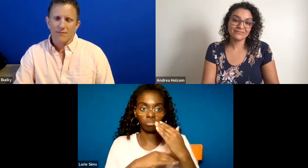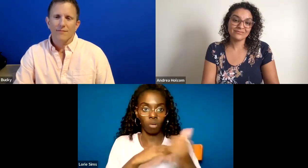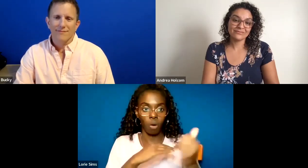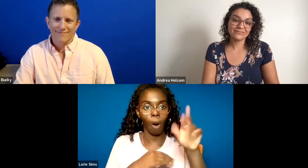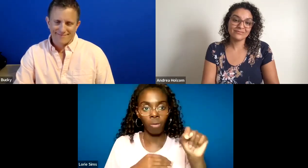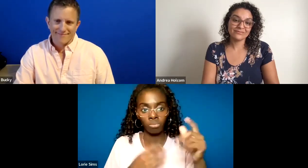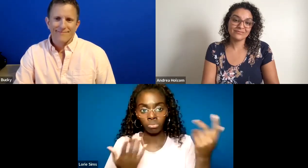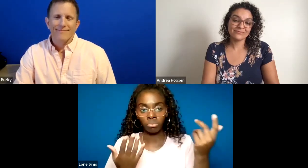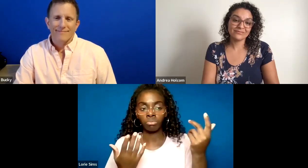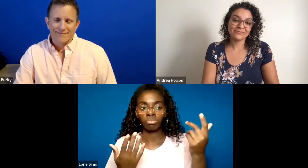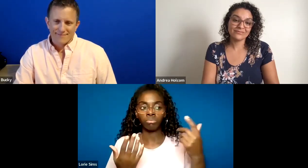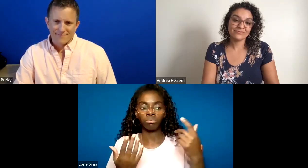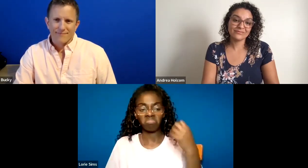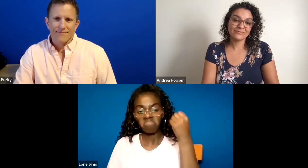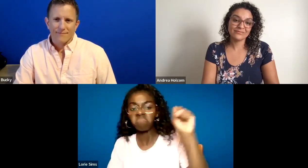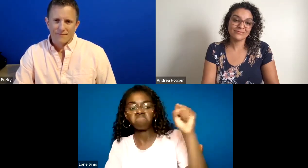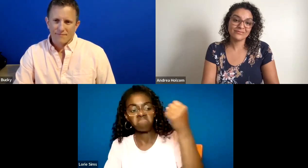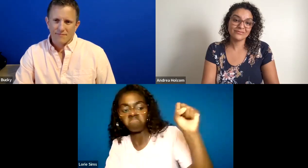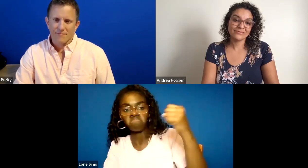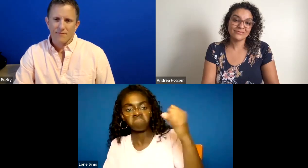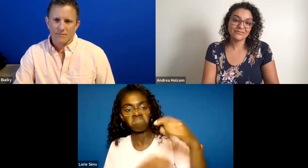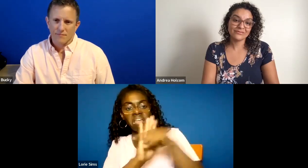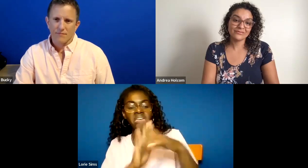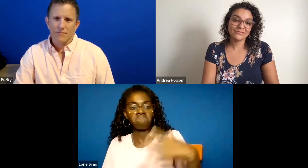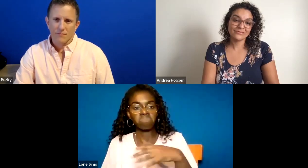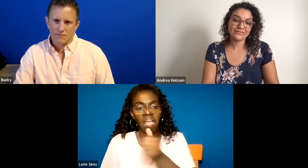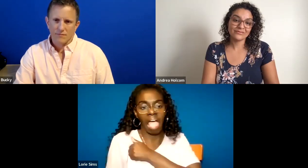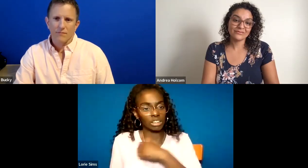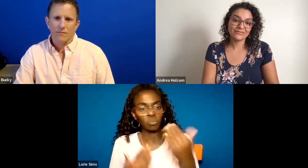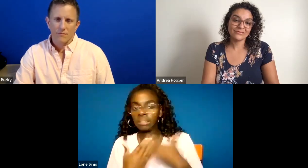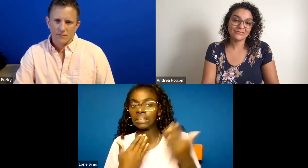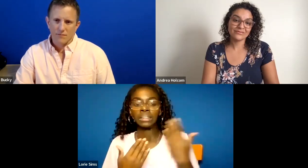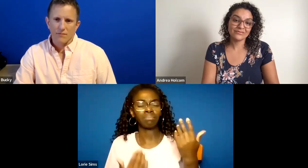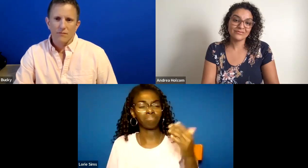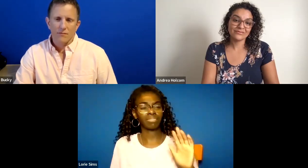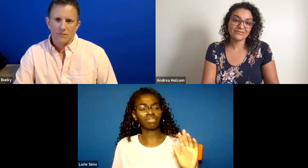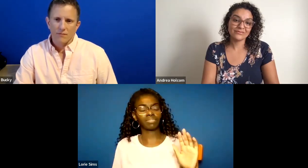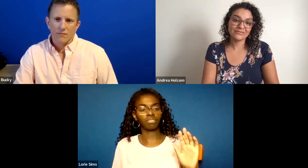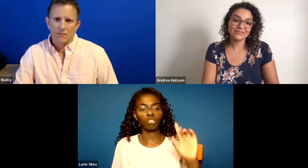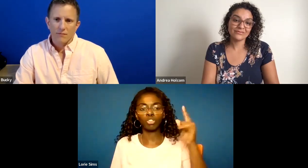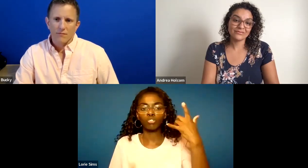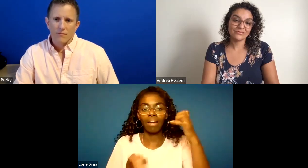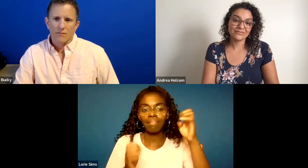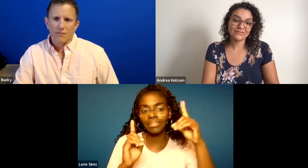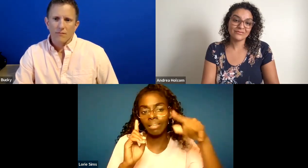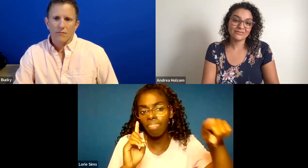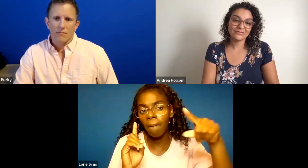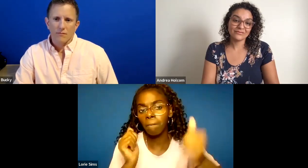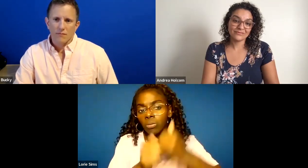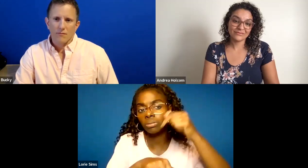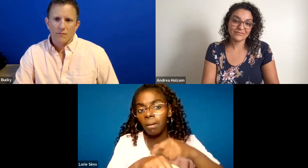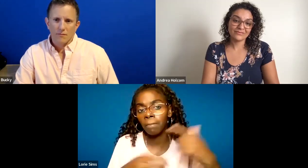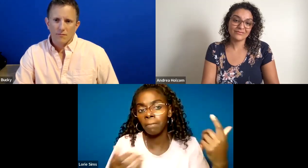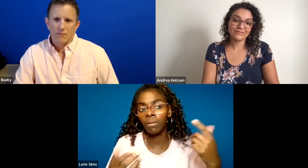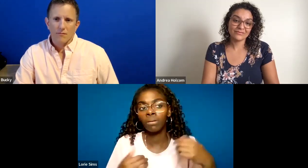accept the change. People do not want to accept being called out. They're very resistant, very stubborn. Their attitude is, you can't tell